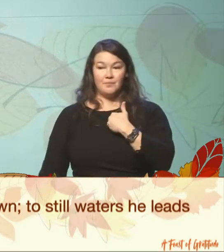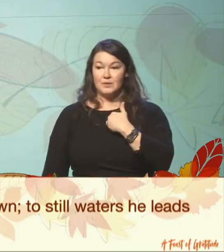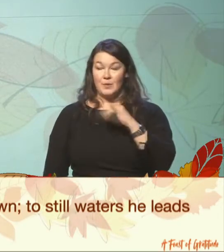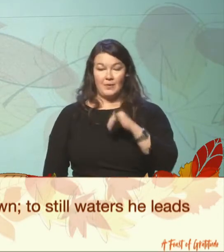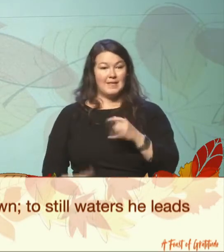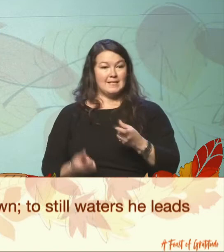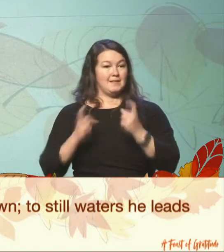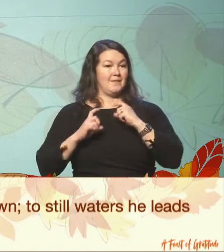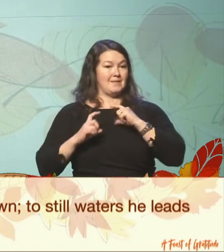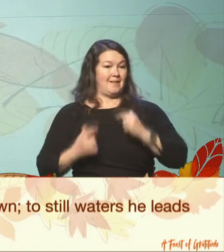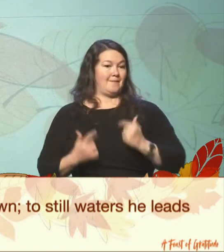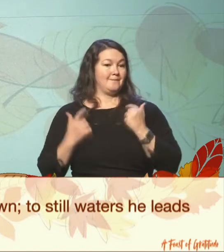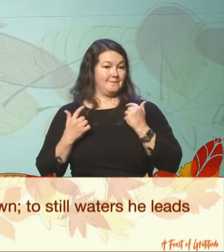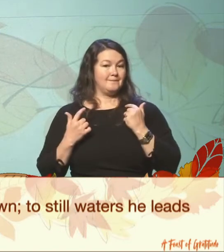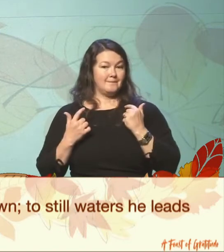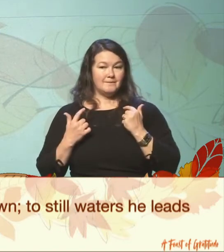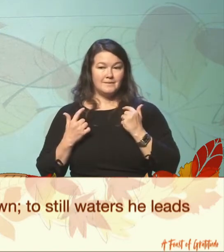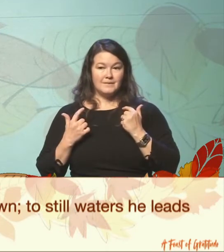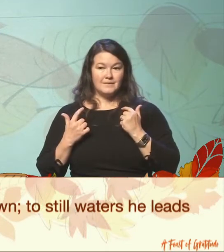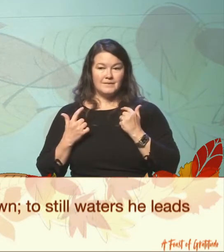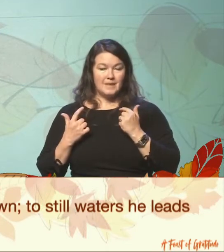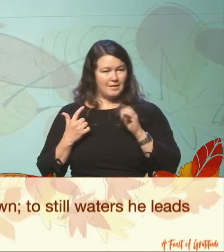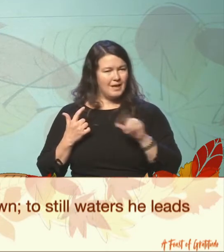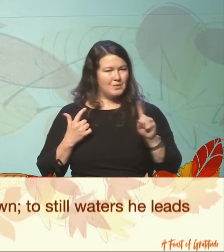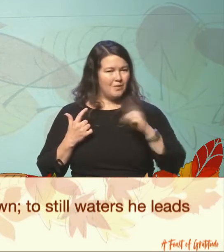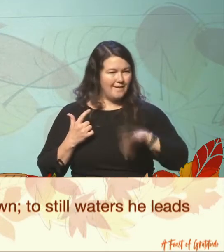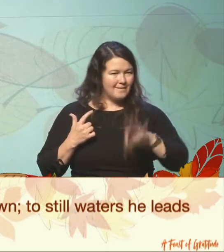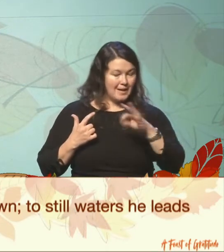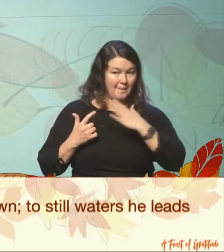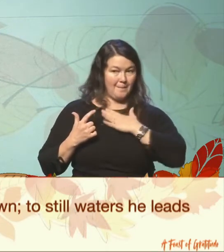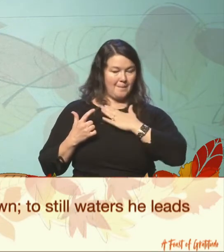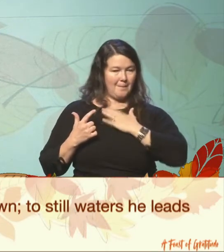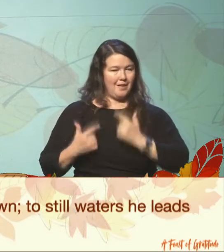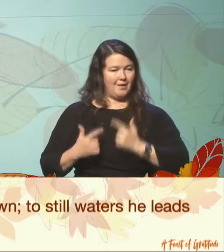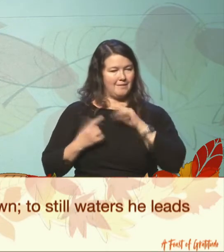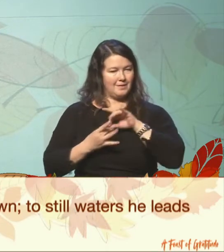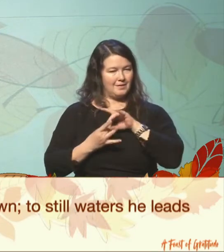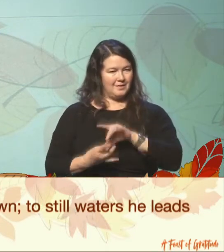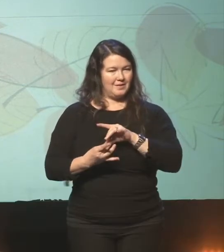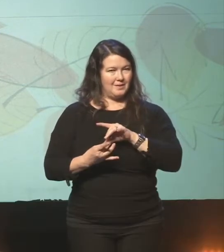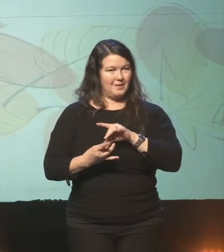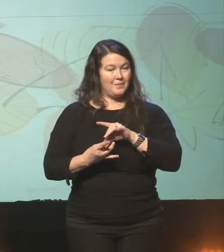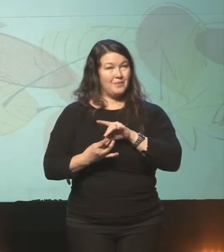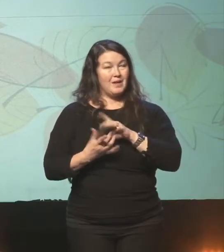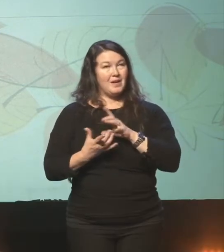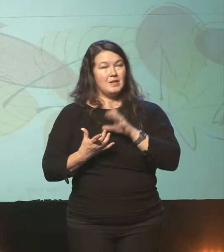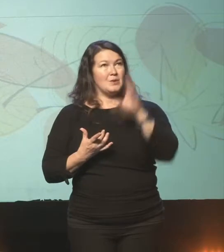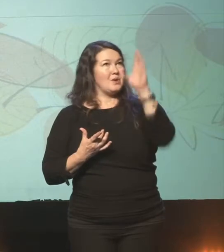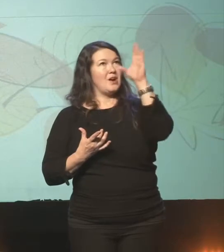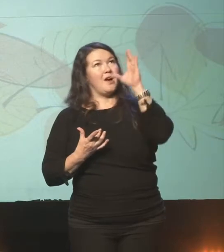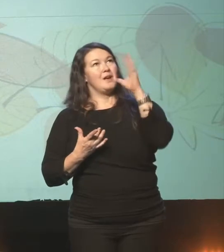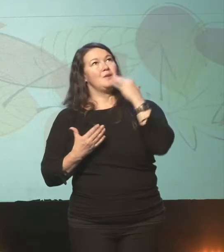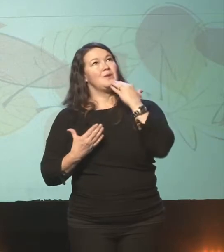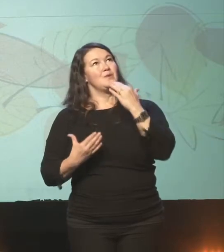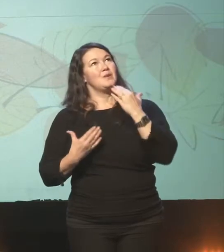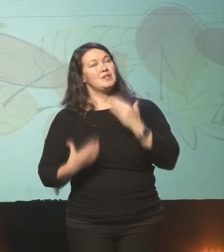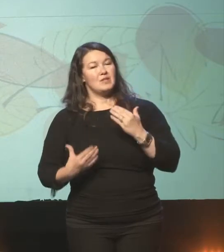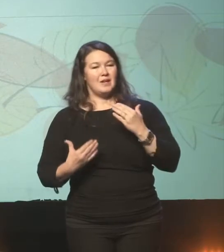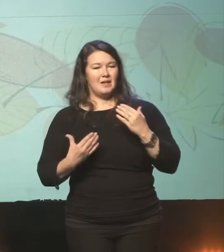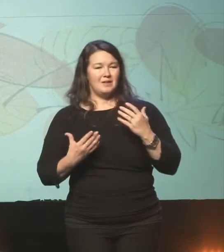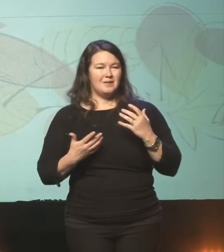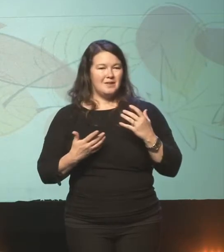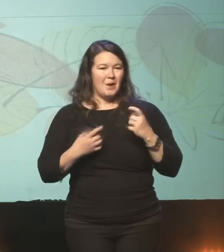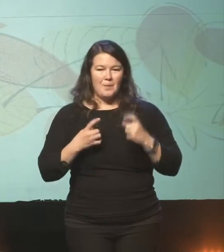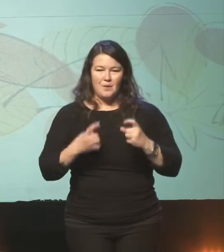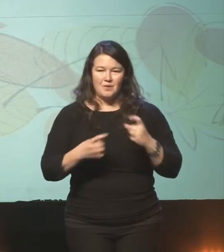me life. This is where I find my life. And it's God who graciously provides food for the sheep. It's God